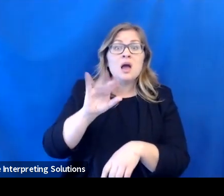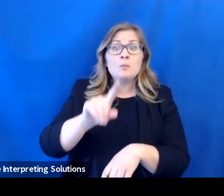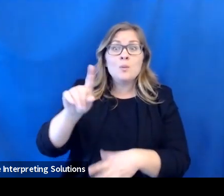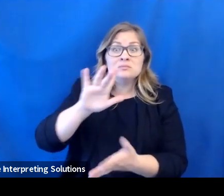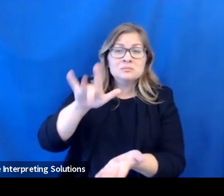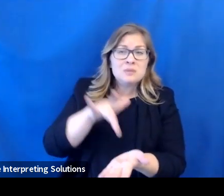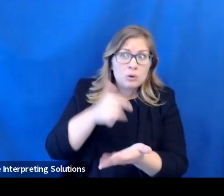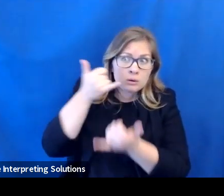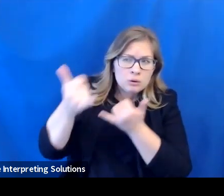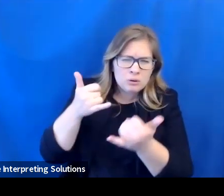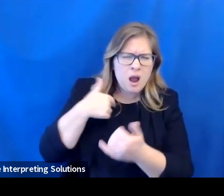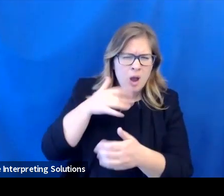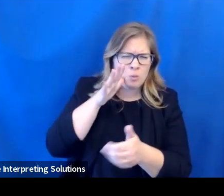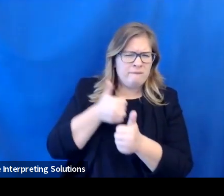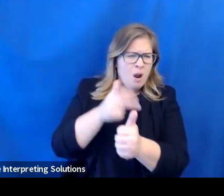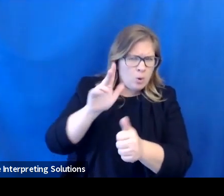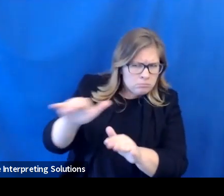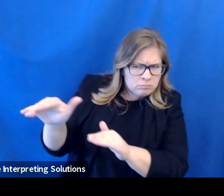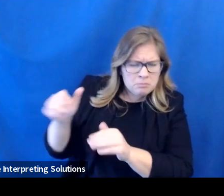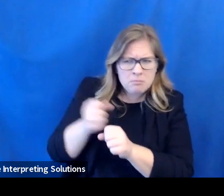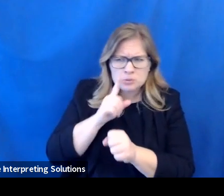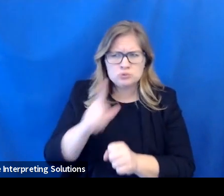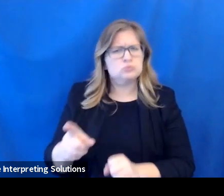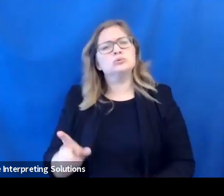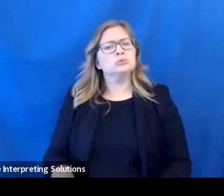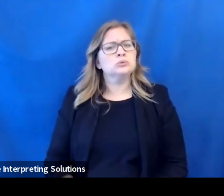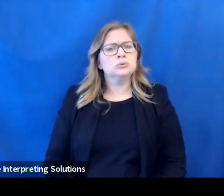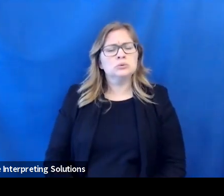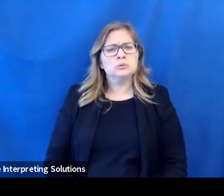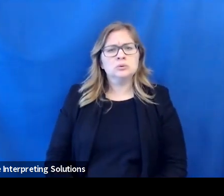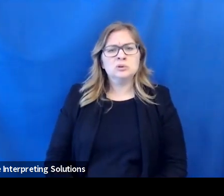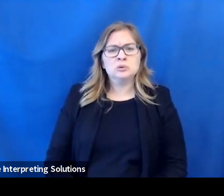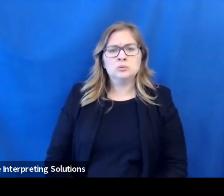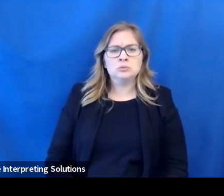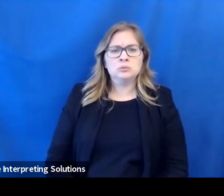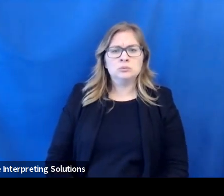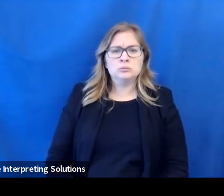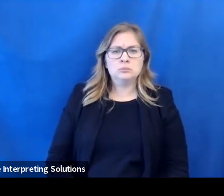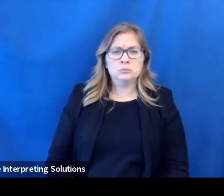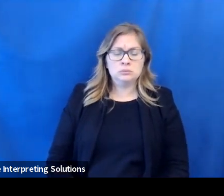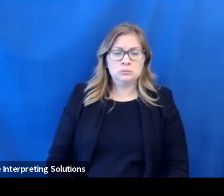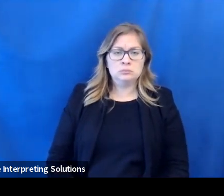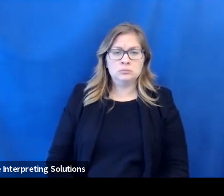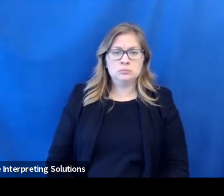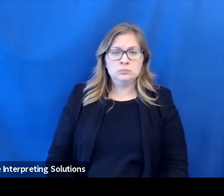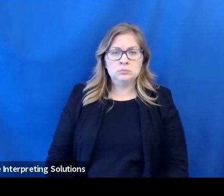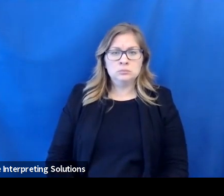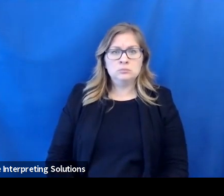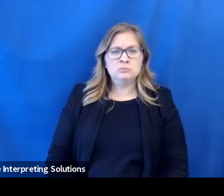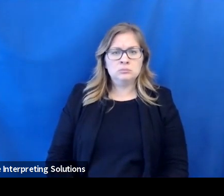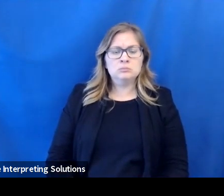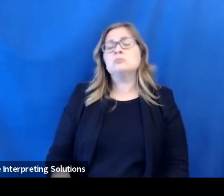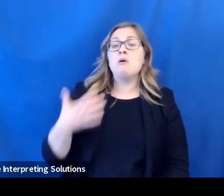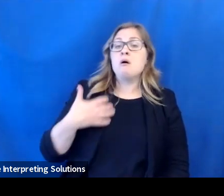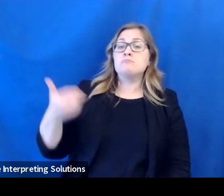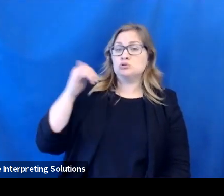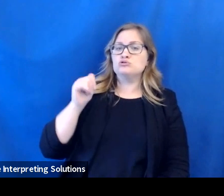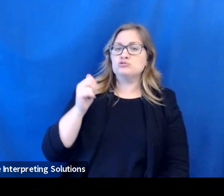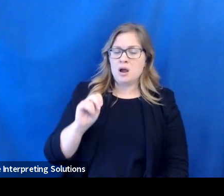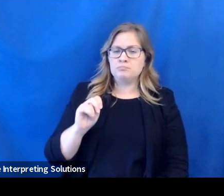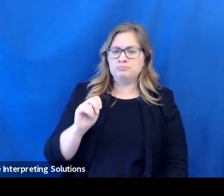Yeah, and it's Commissioner Malcolm. I'll just, I think Joe answered it quite accurately. I think the intent there is just to make sure